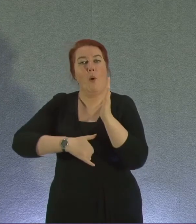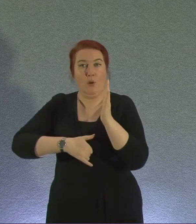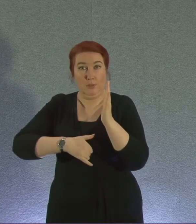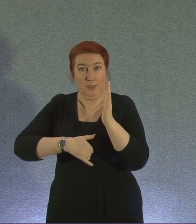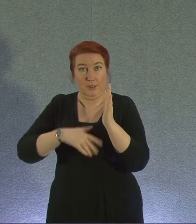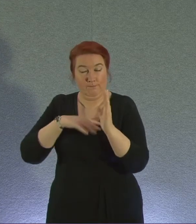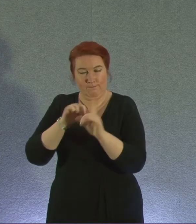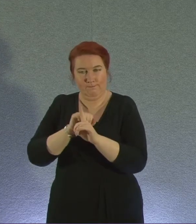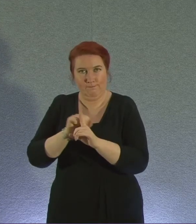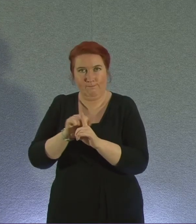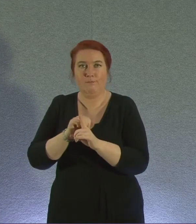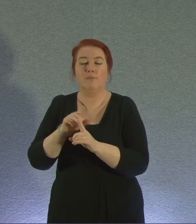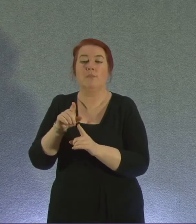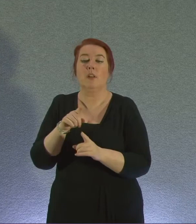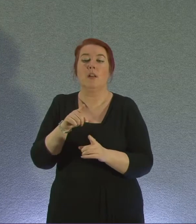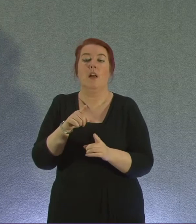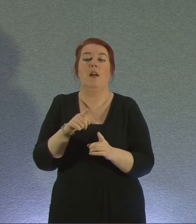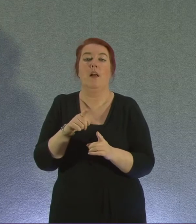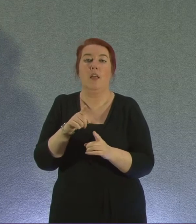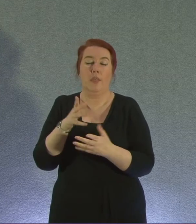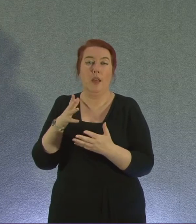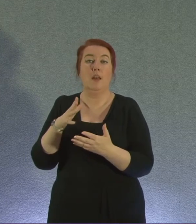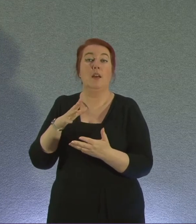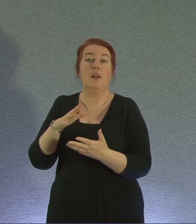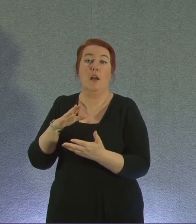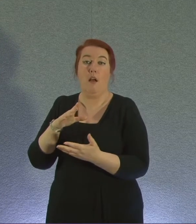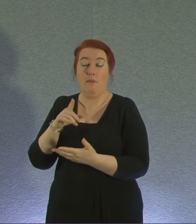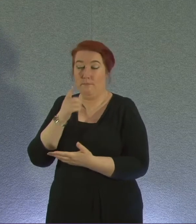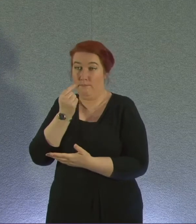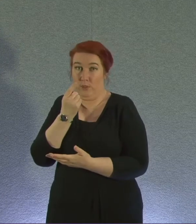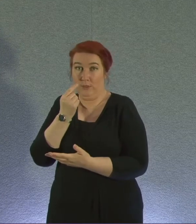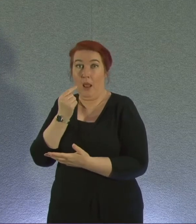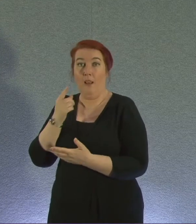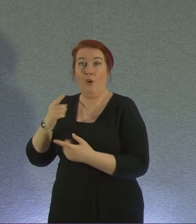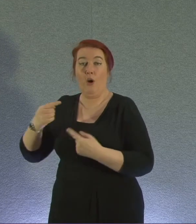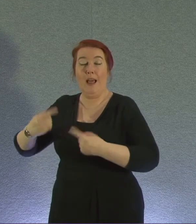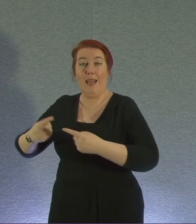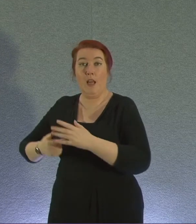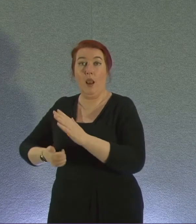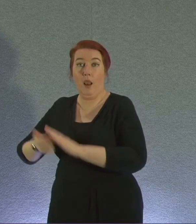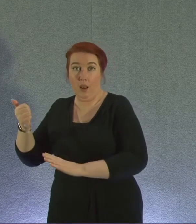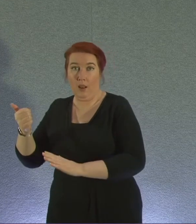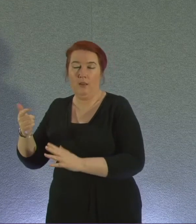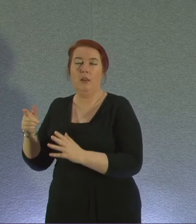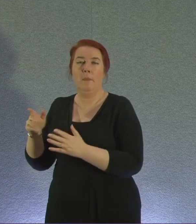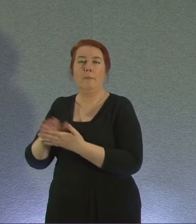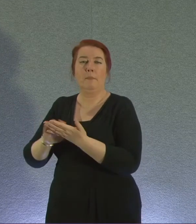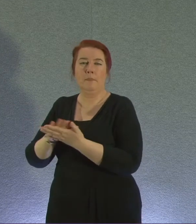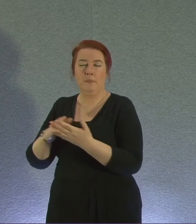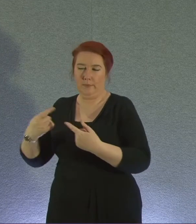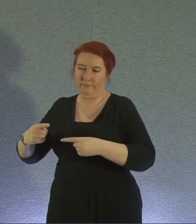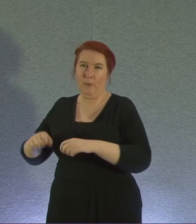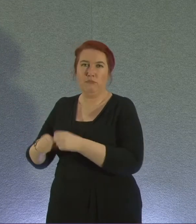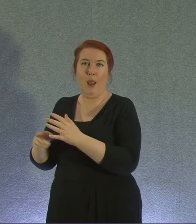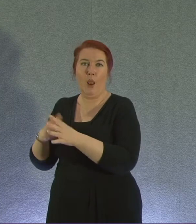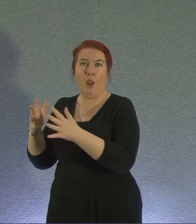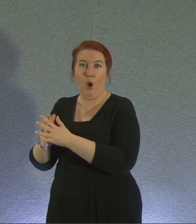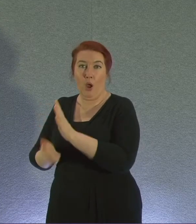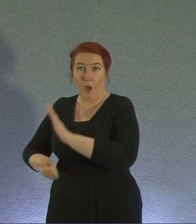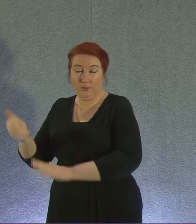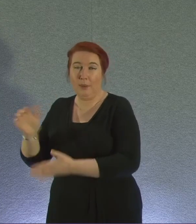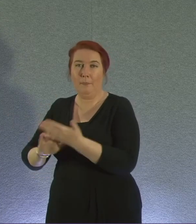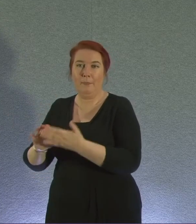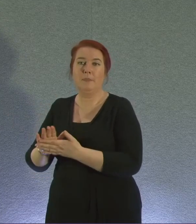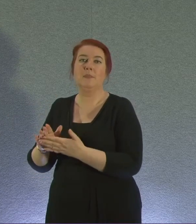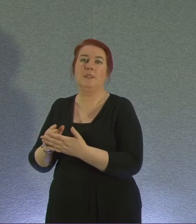The summary conviction and maximum fine for an illegal eviction is £10,000. So I want